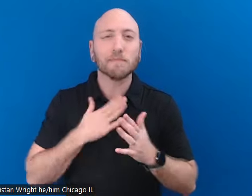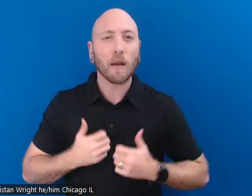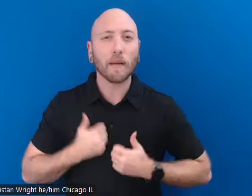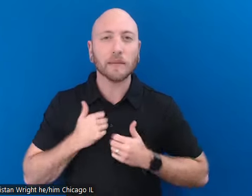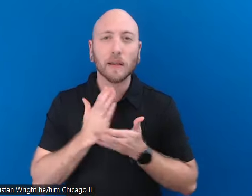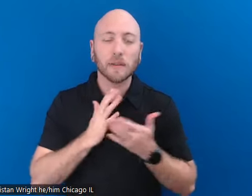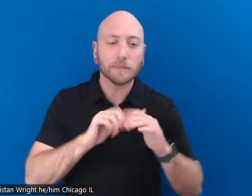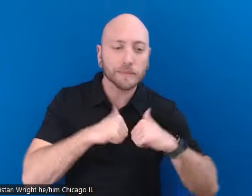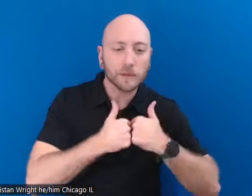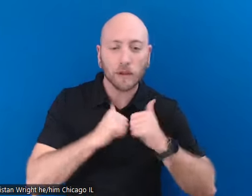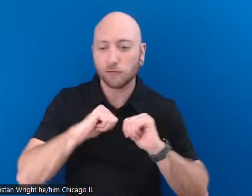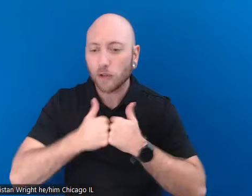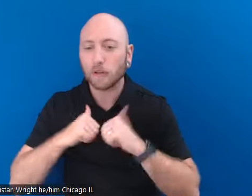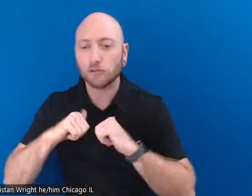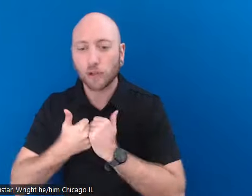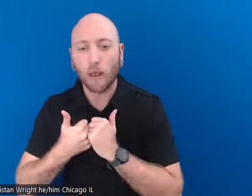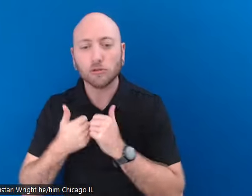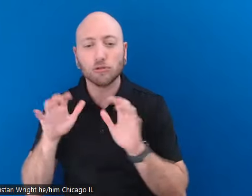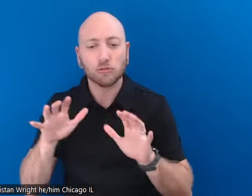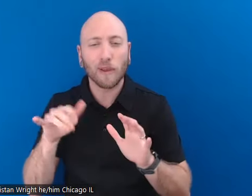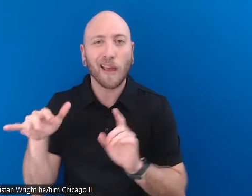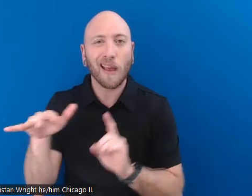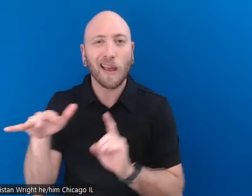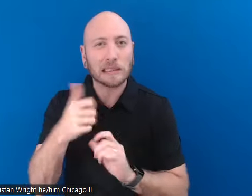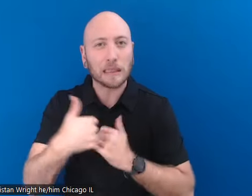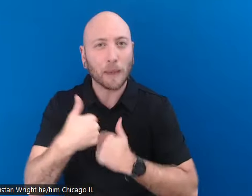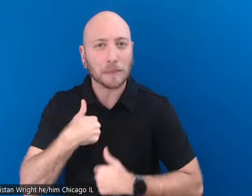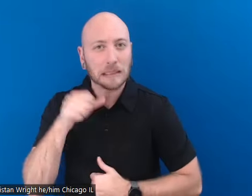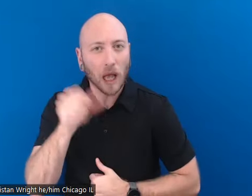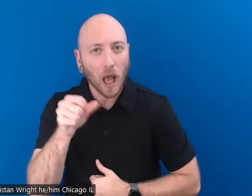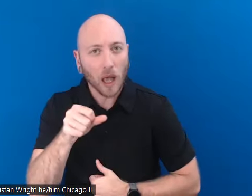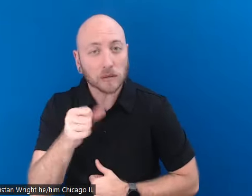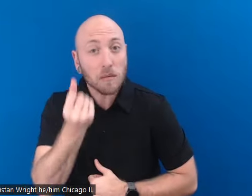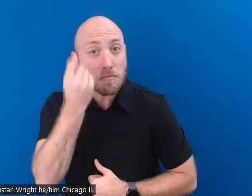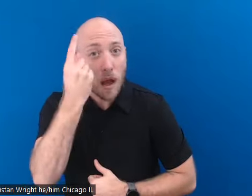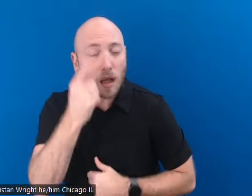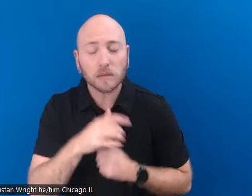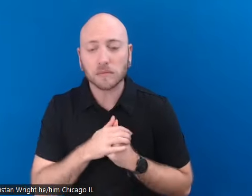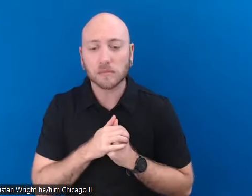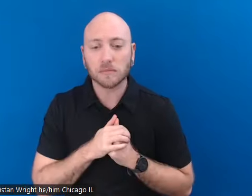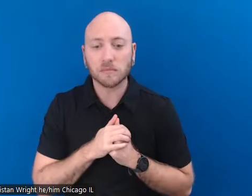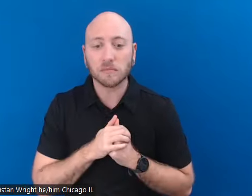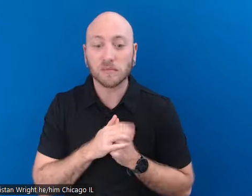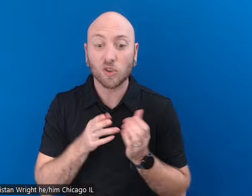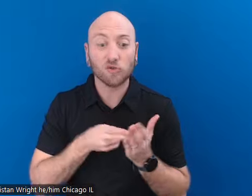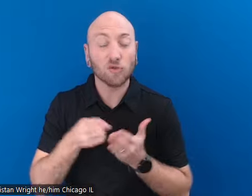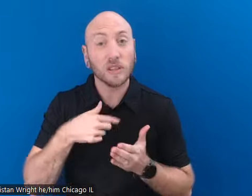me. Uh, it's my belief that I was quite likely an alcoholic from